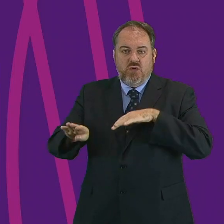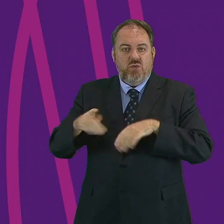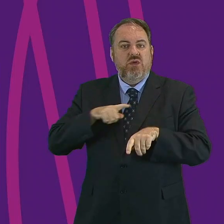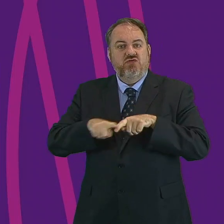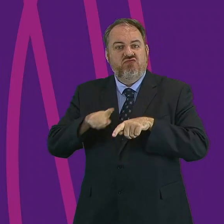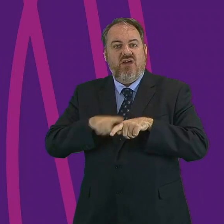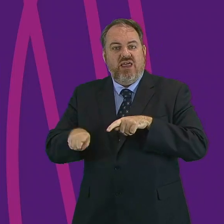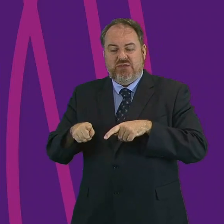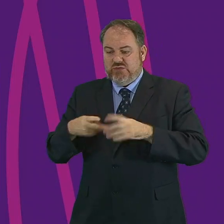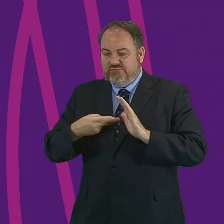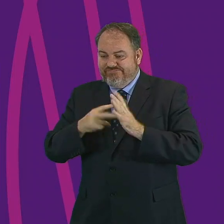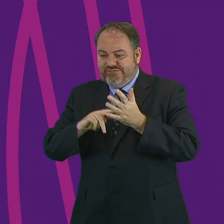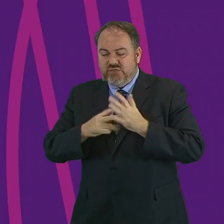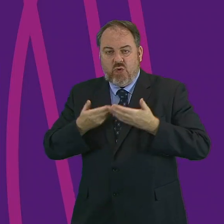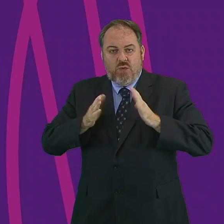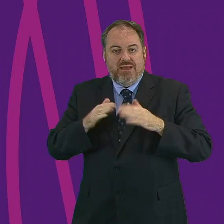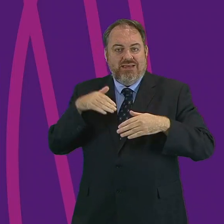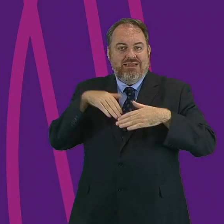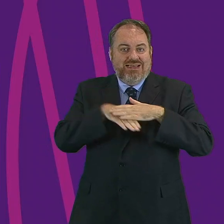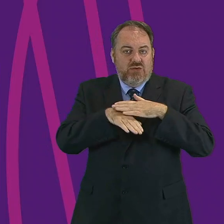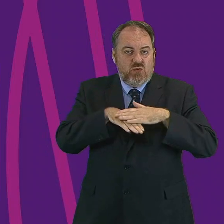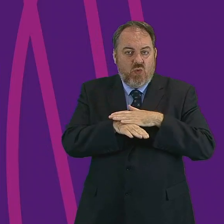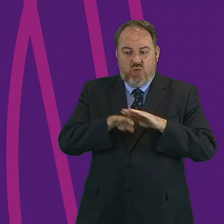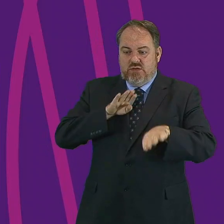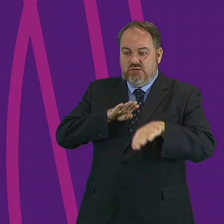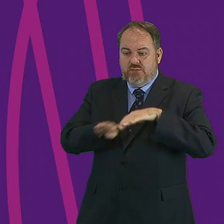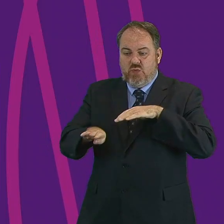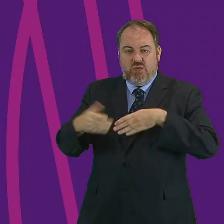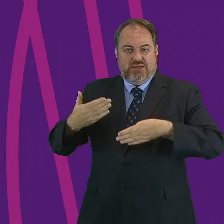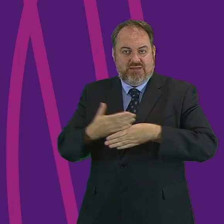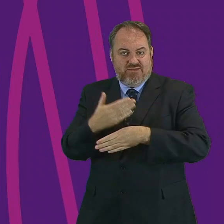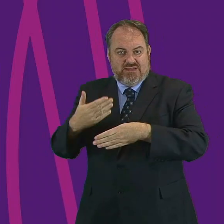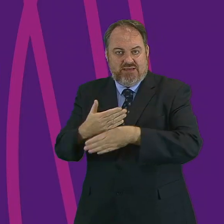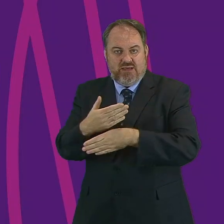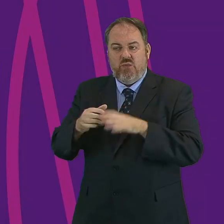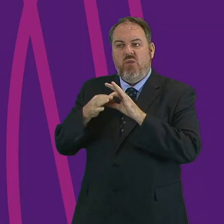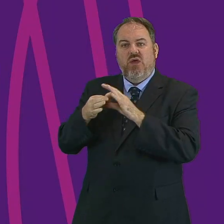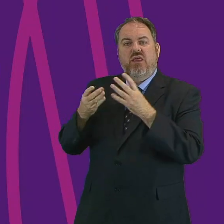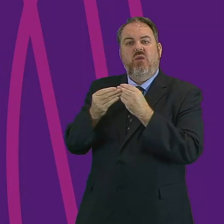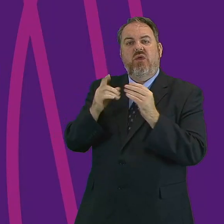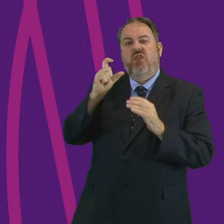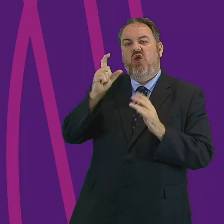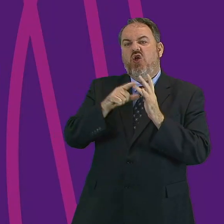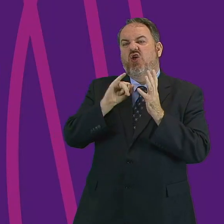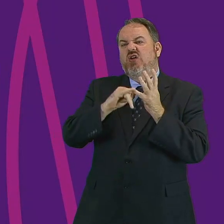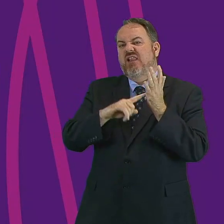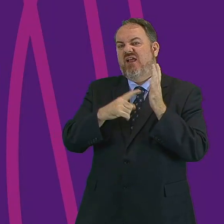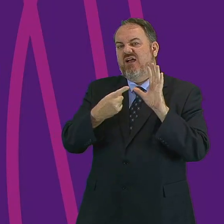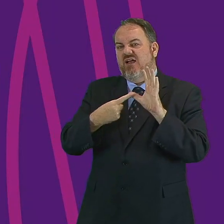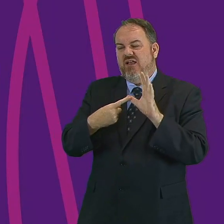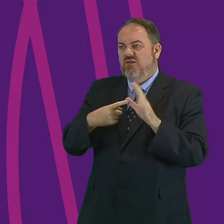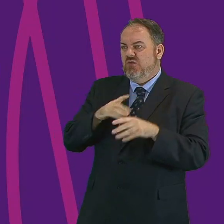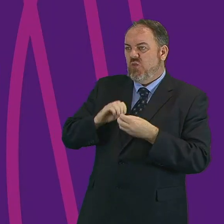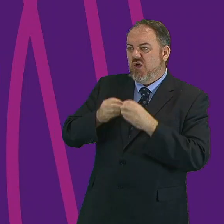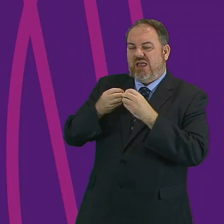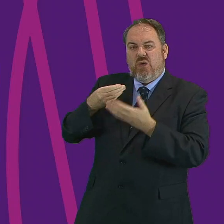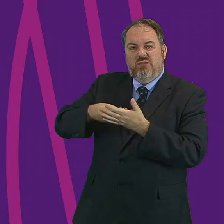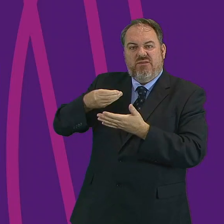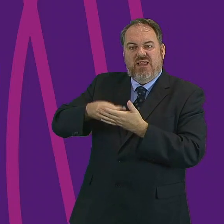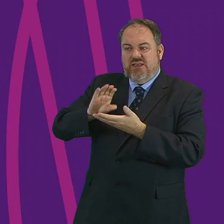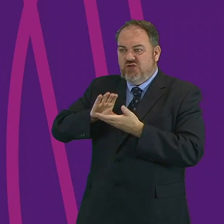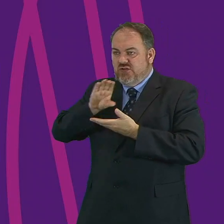homes. And that is the difficult balance that we have to try and strike, and we will continue to try to do that to the very best of